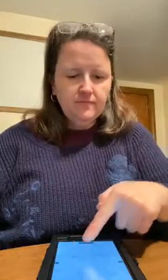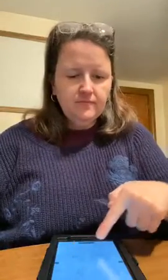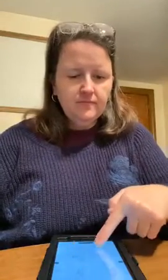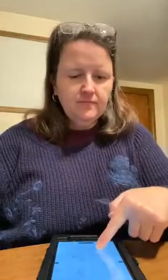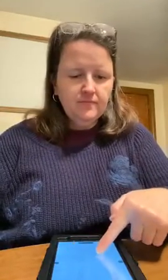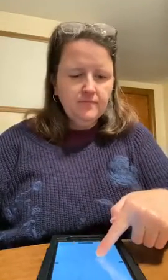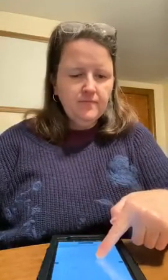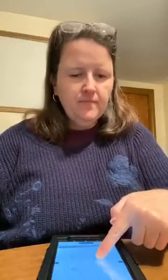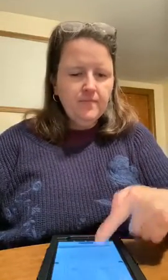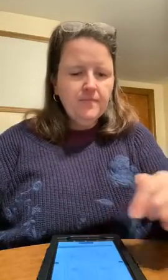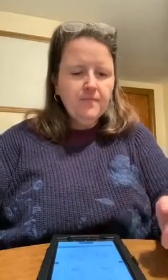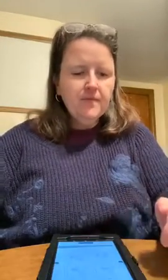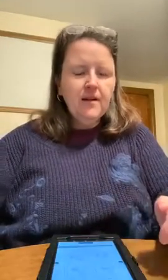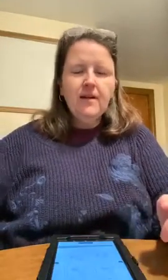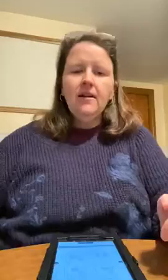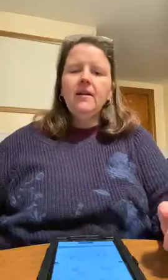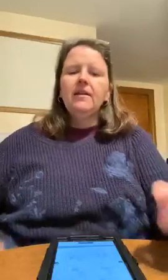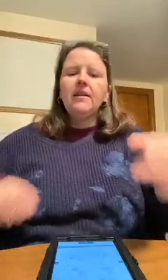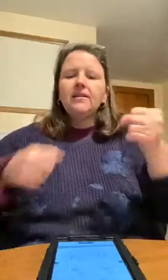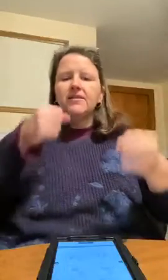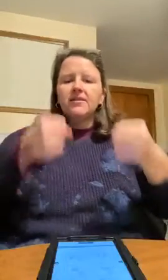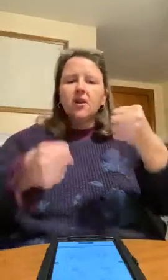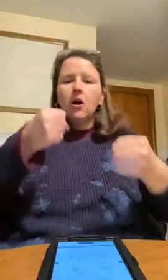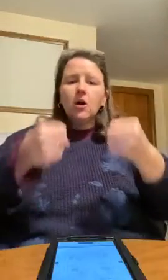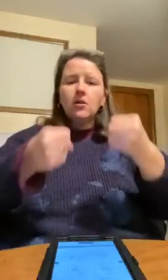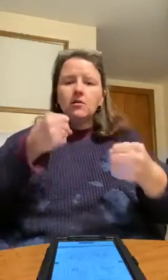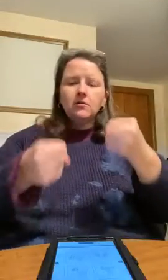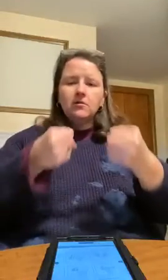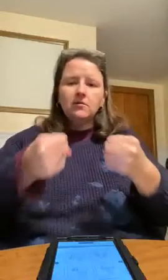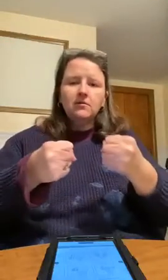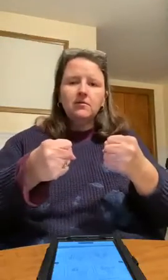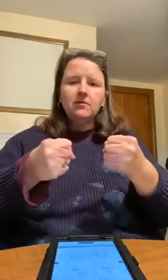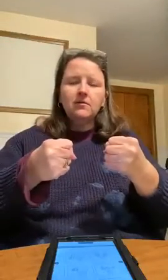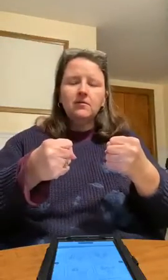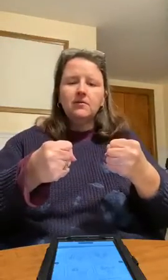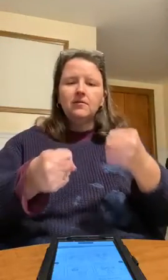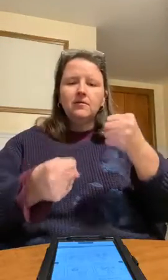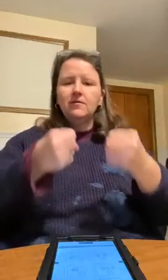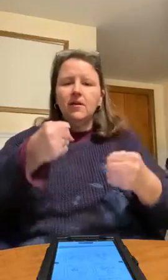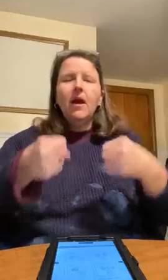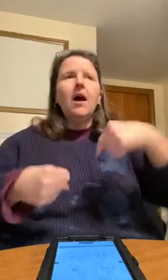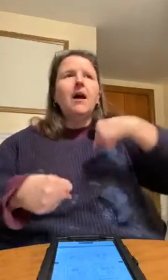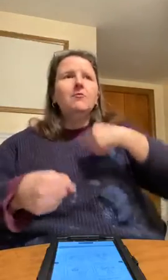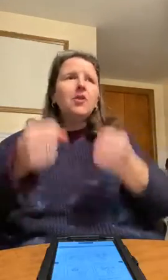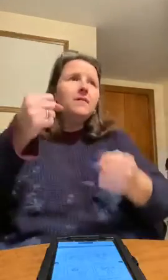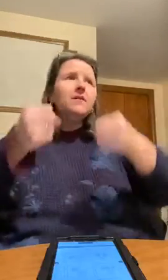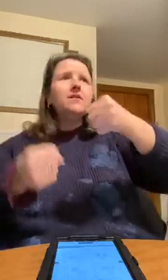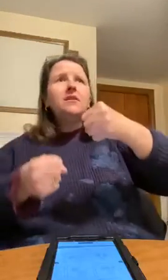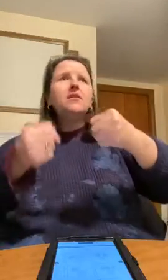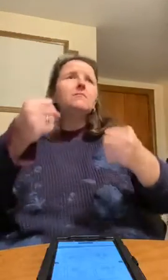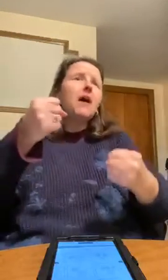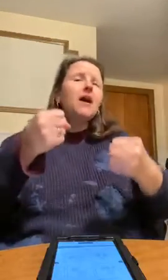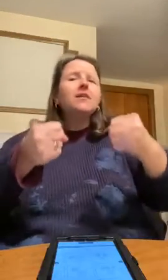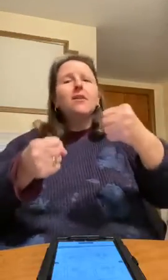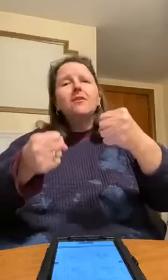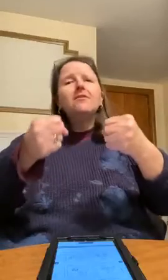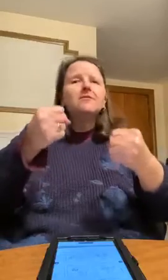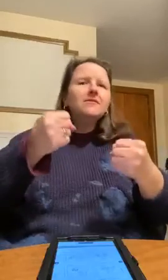Next is car. I'm driving in my car.